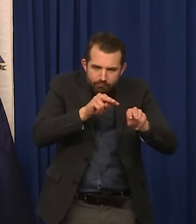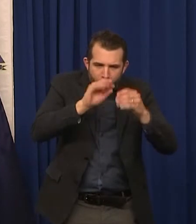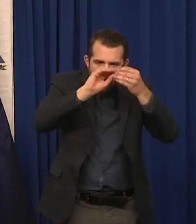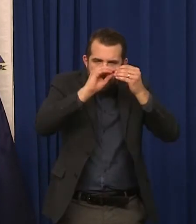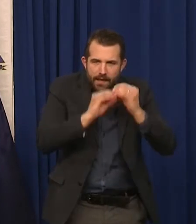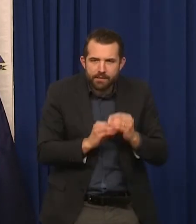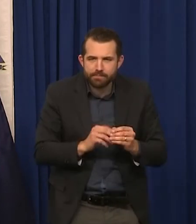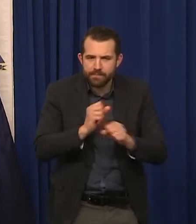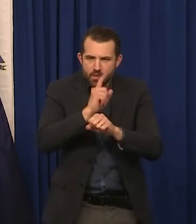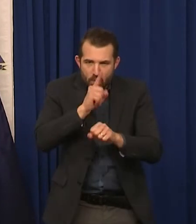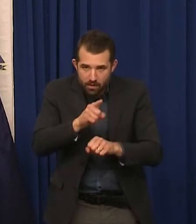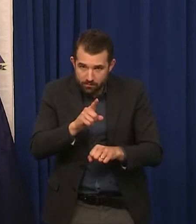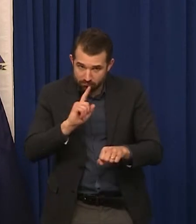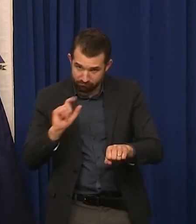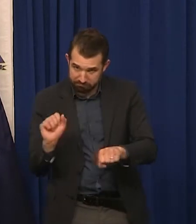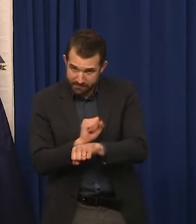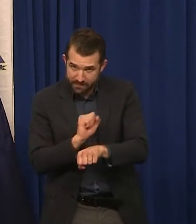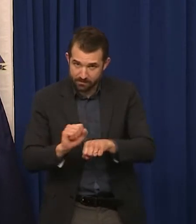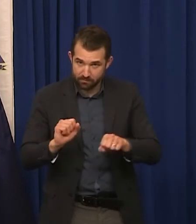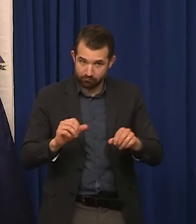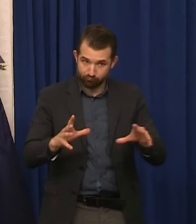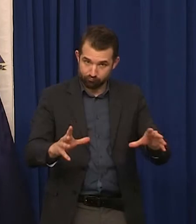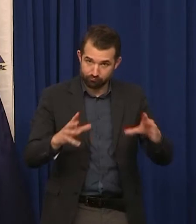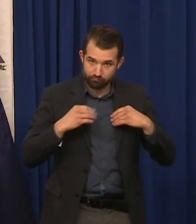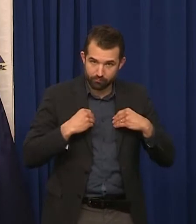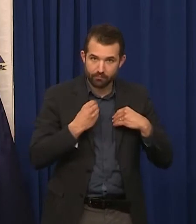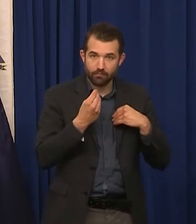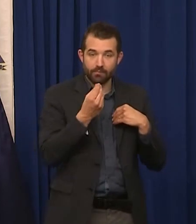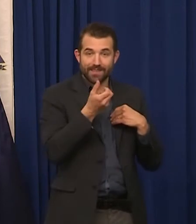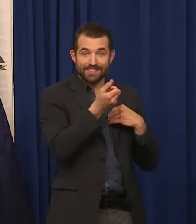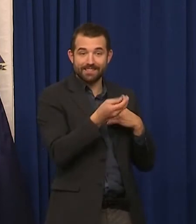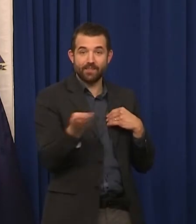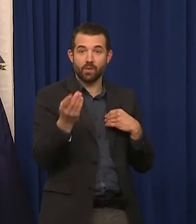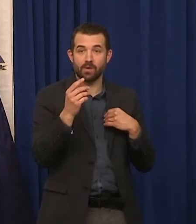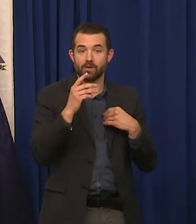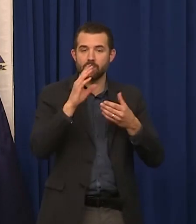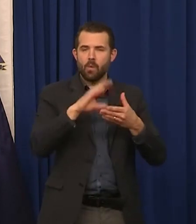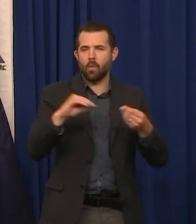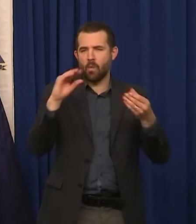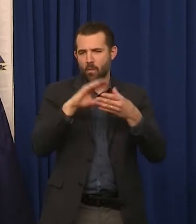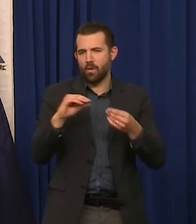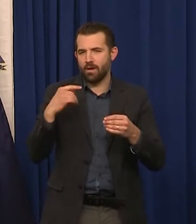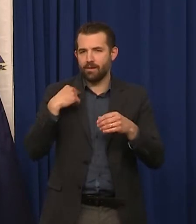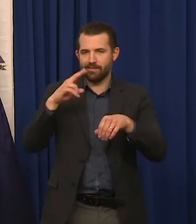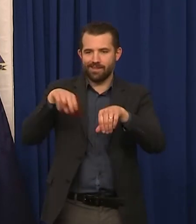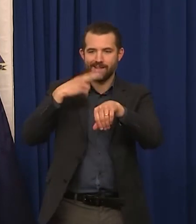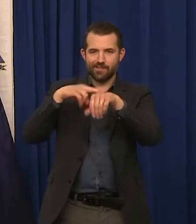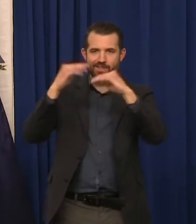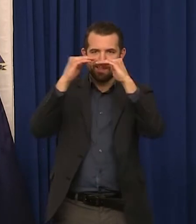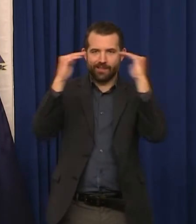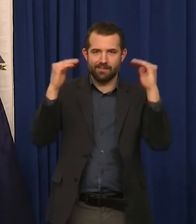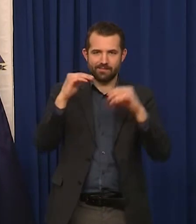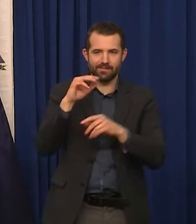acquiring. There have been a number of stories in the media in recent days, the national media in recent days, of health departments